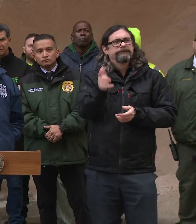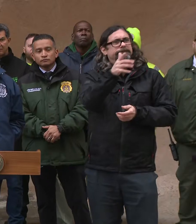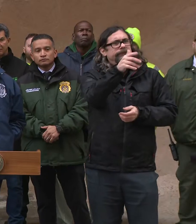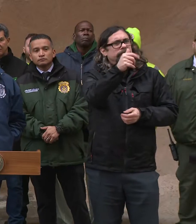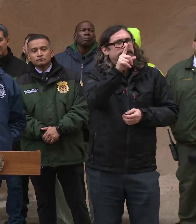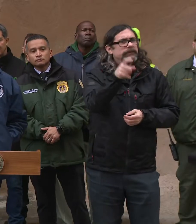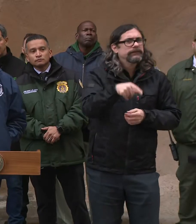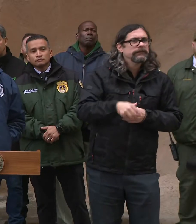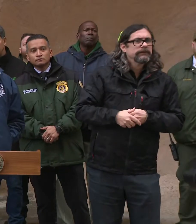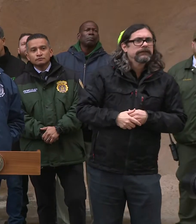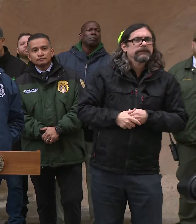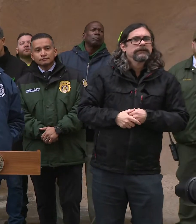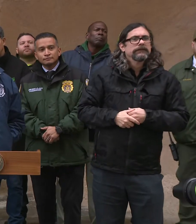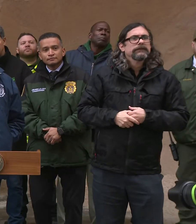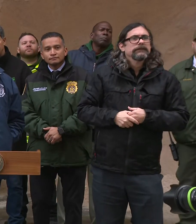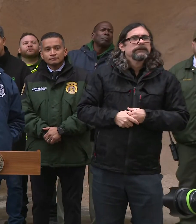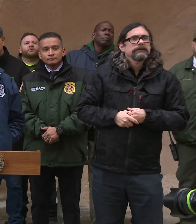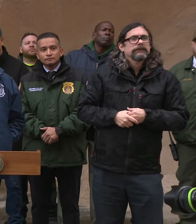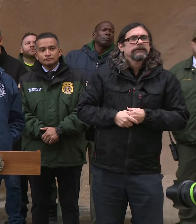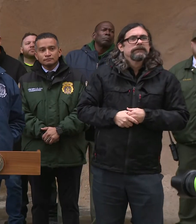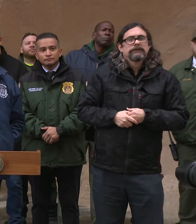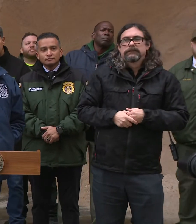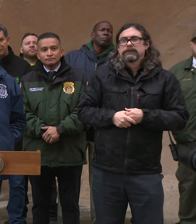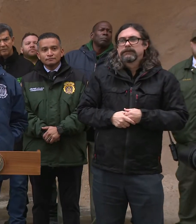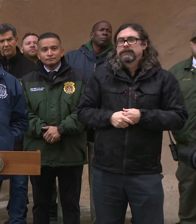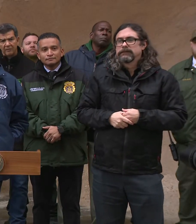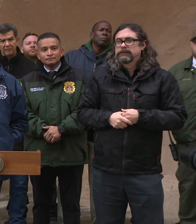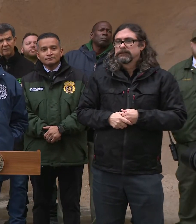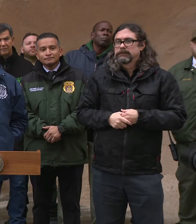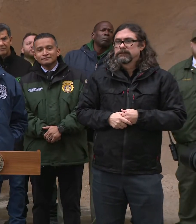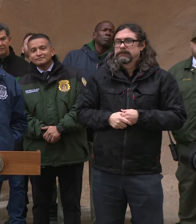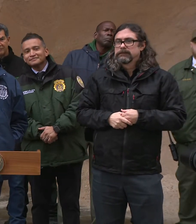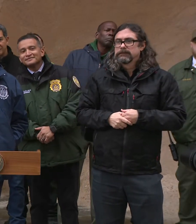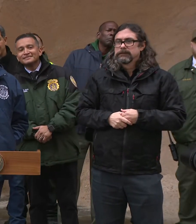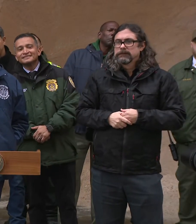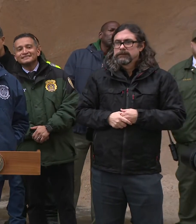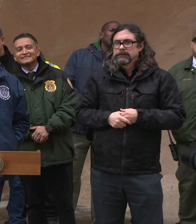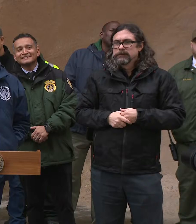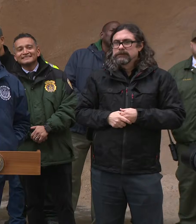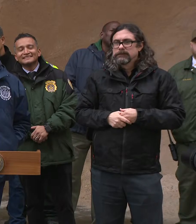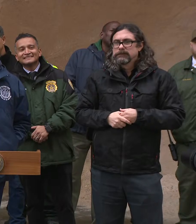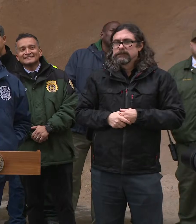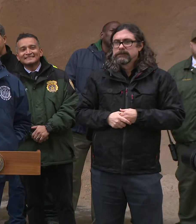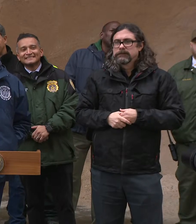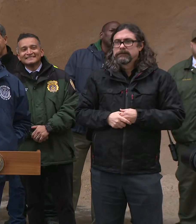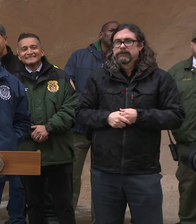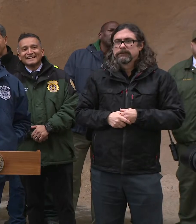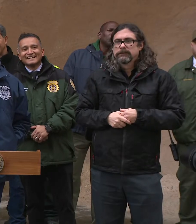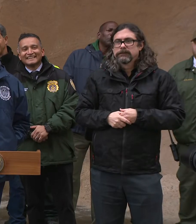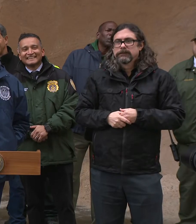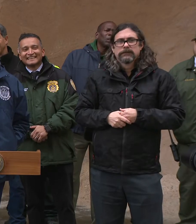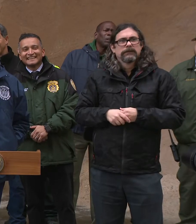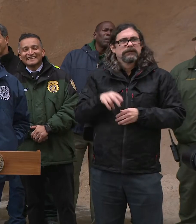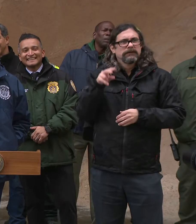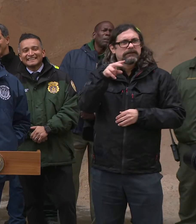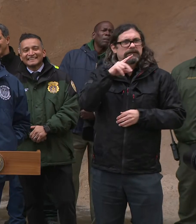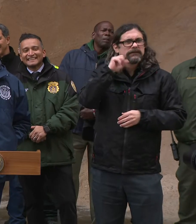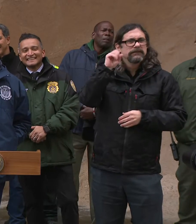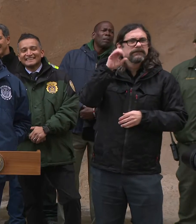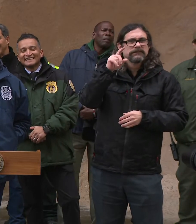camera. What's your name? Yeah. Where'd I get those gloves from? Those are heated gloves, right?